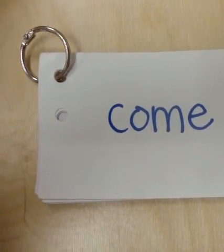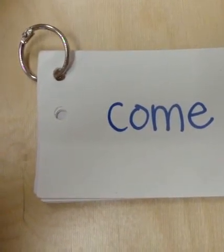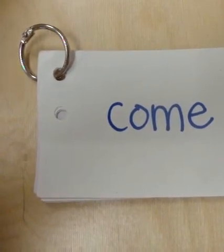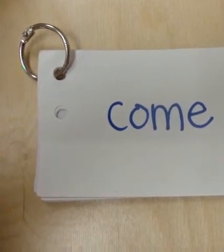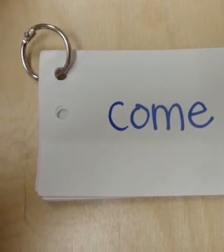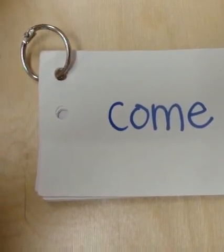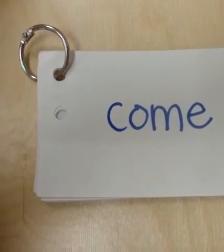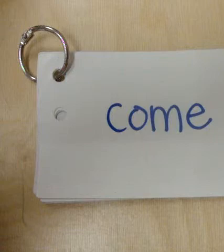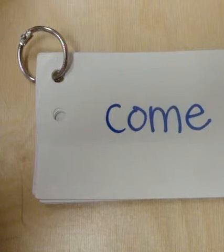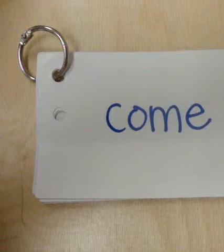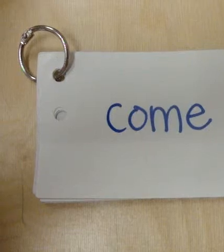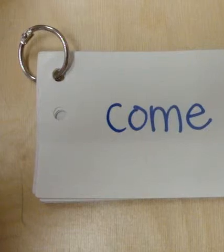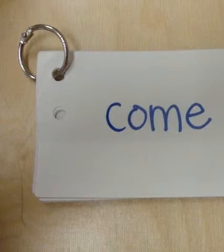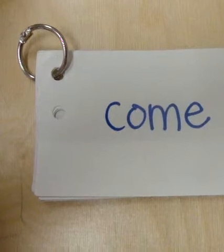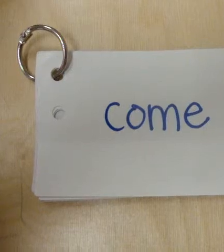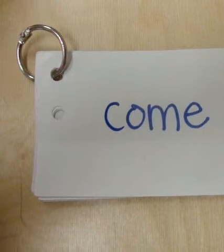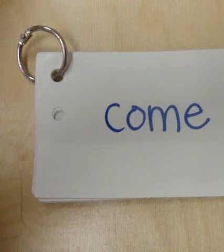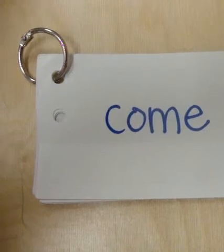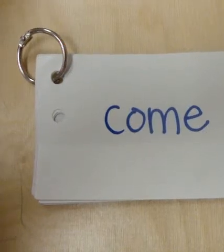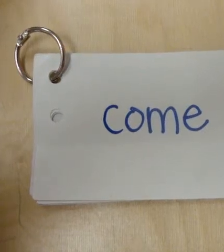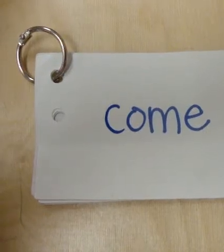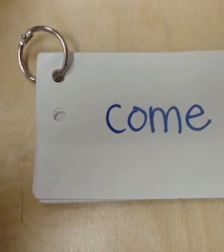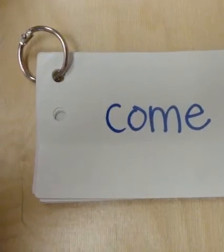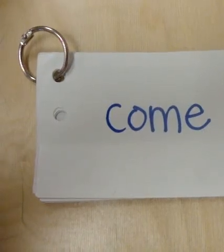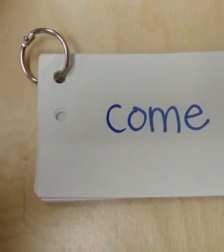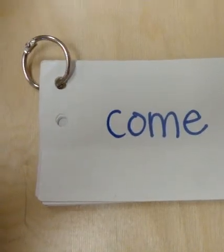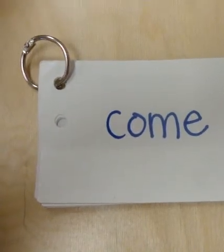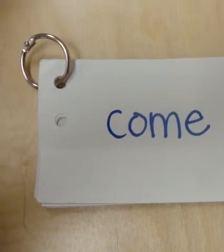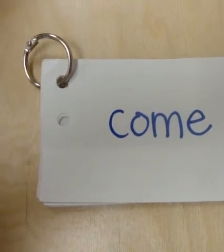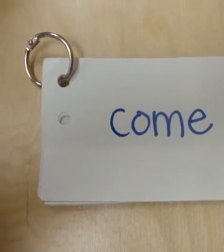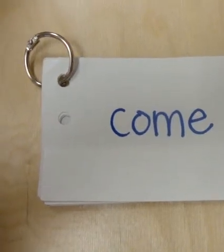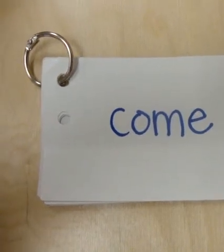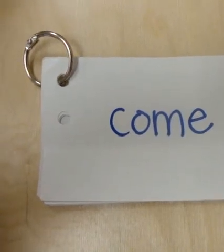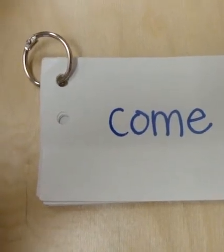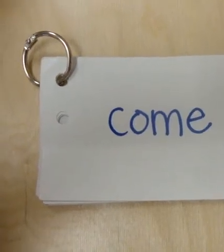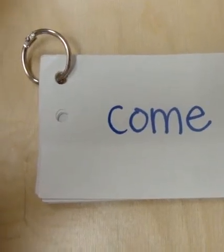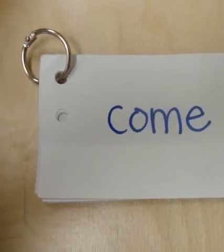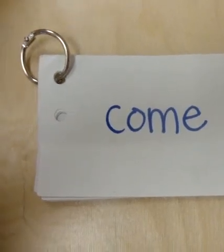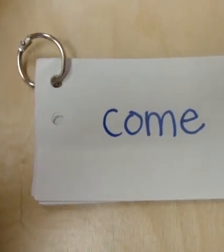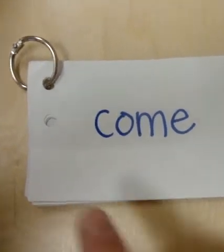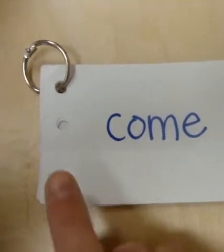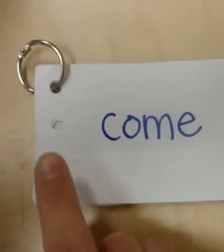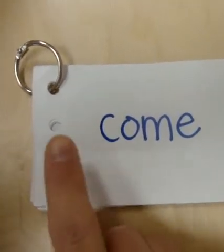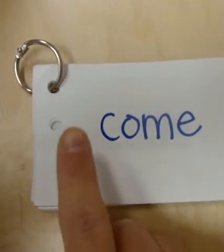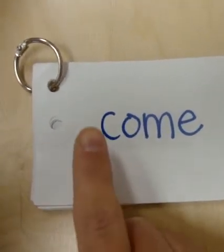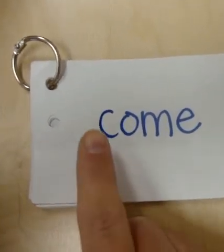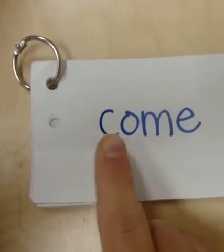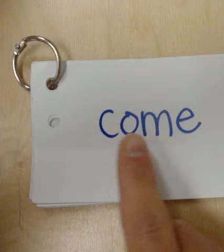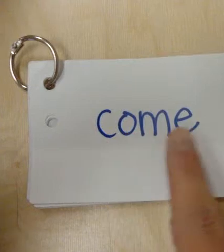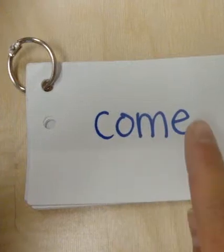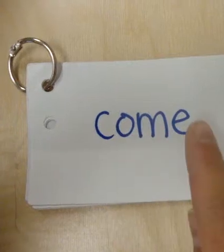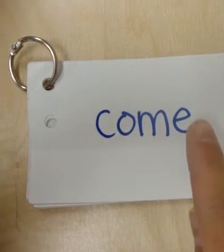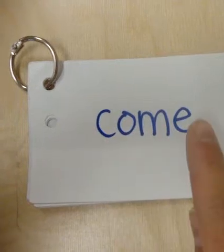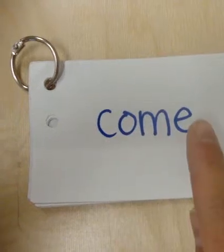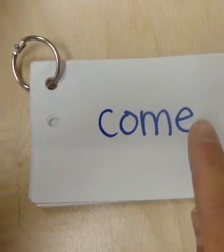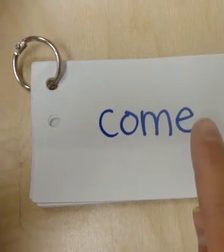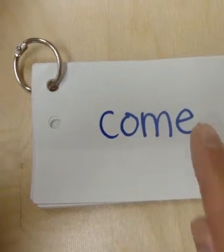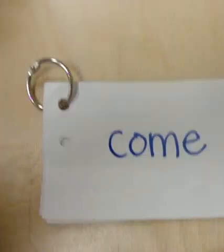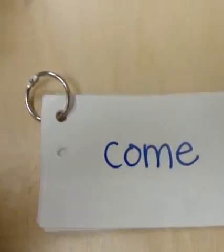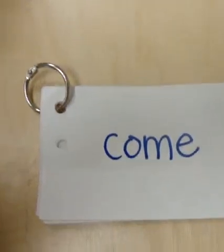home and have their parents practice. The children would say each word, come. And then what